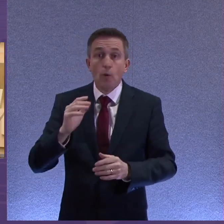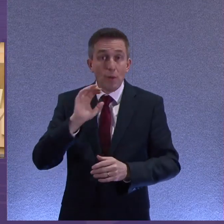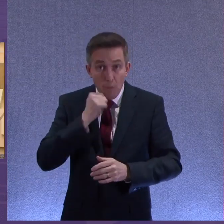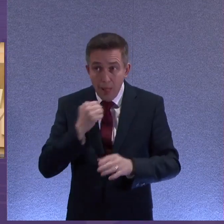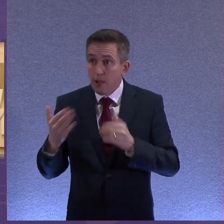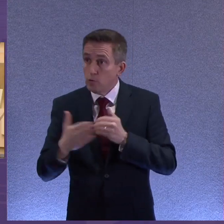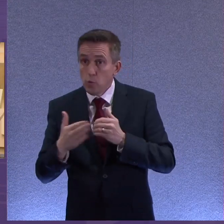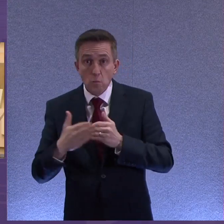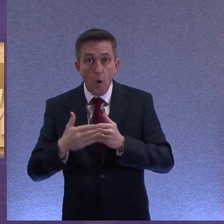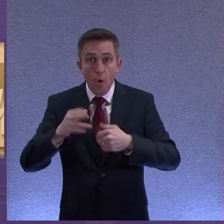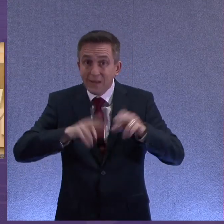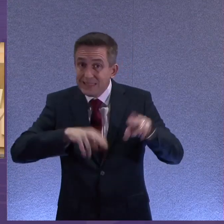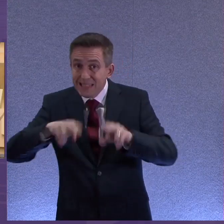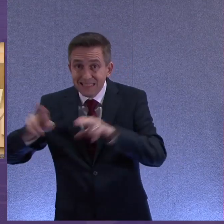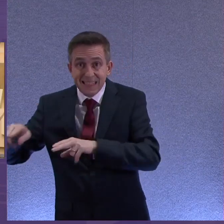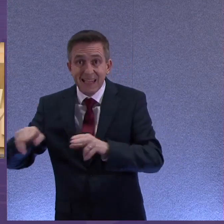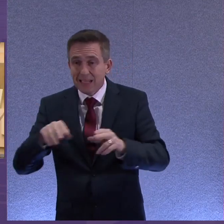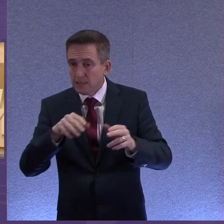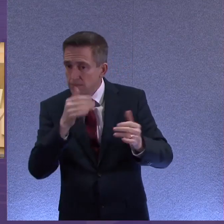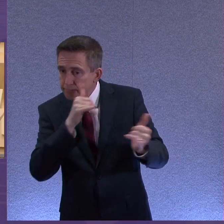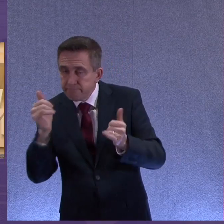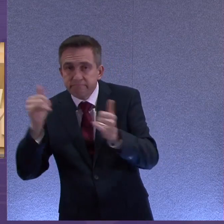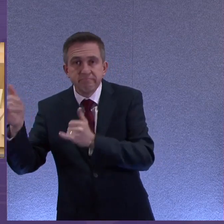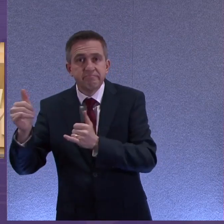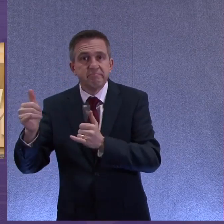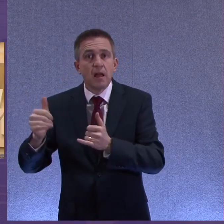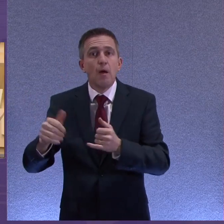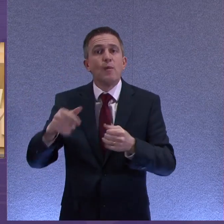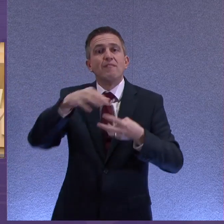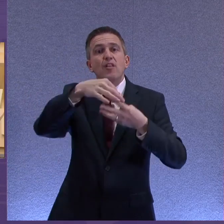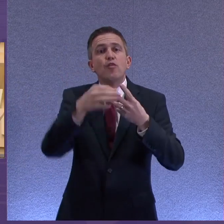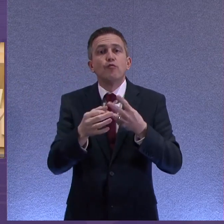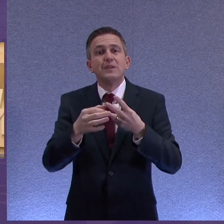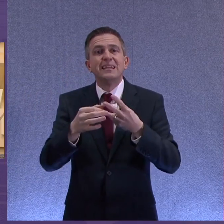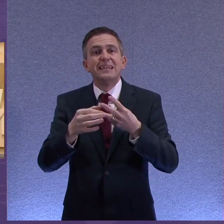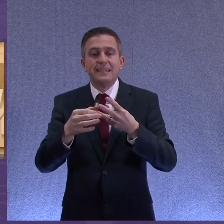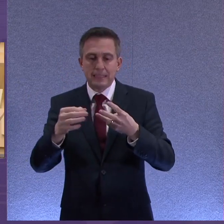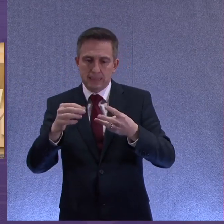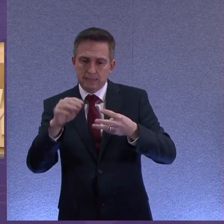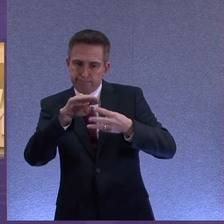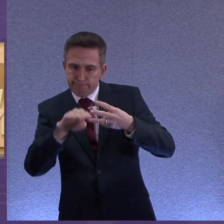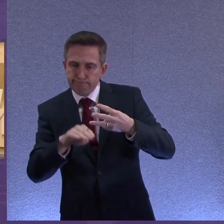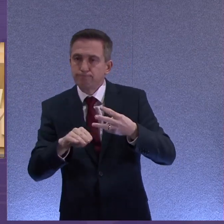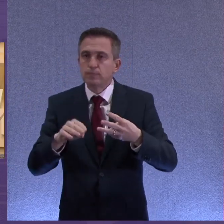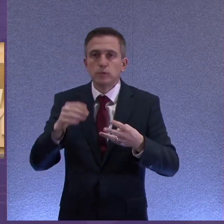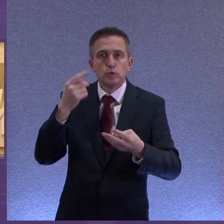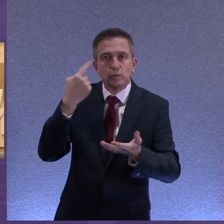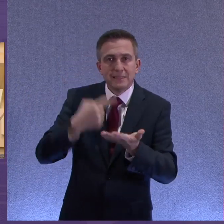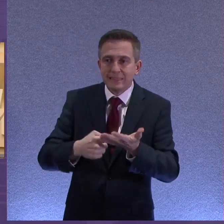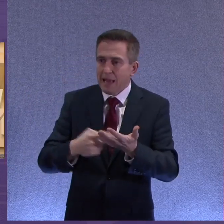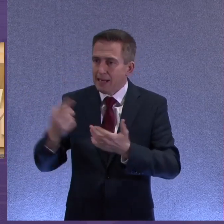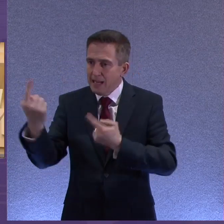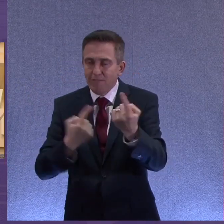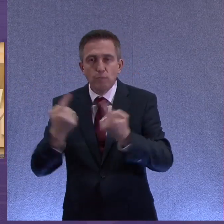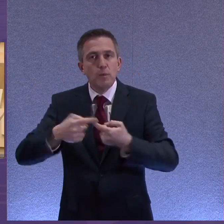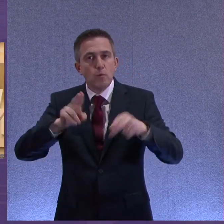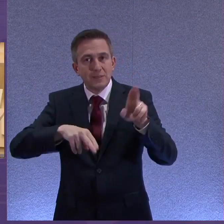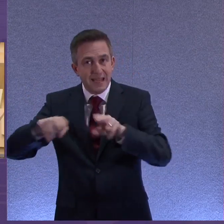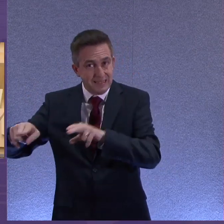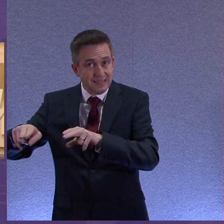set 3 key objectives for our testing capacity, and they are the right ones given the stage of the spread of this infection that we're at. And that's